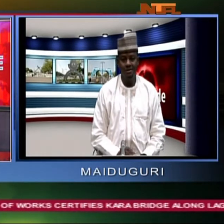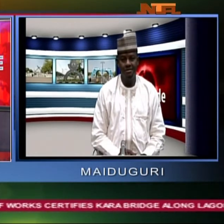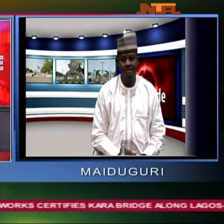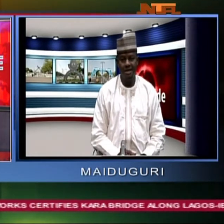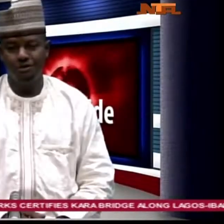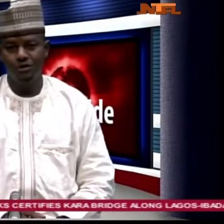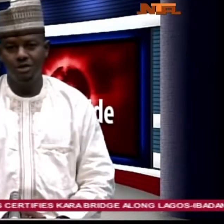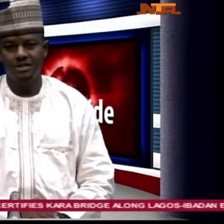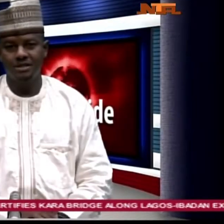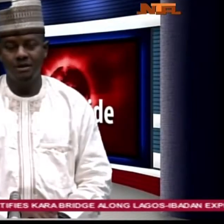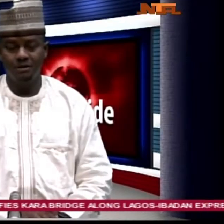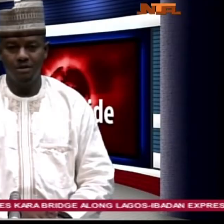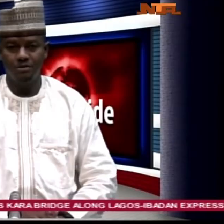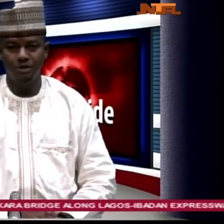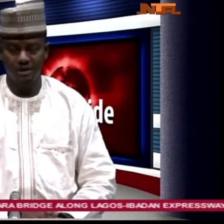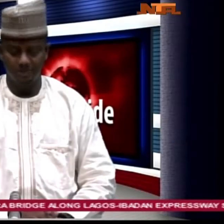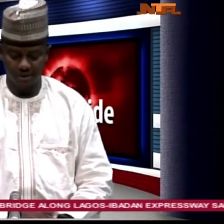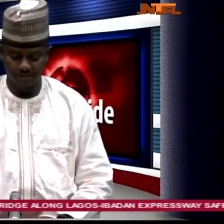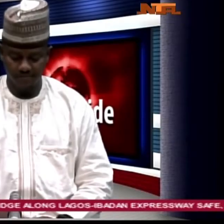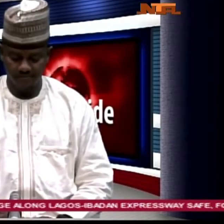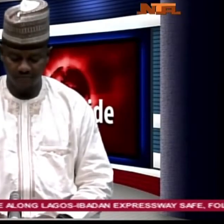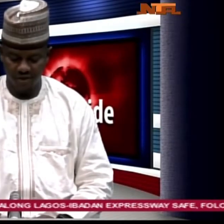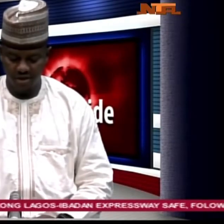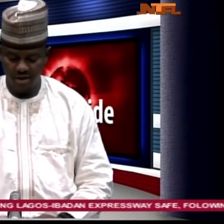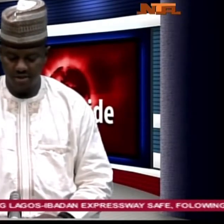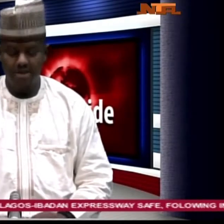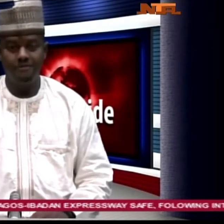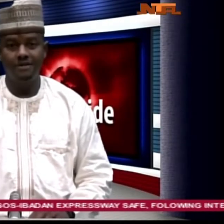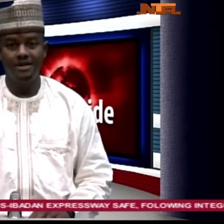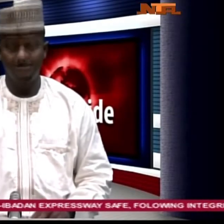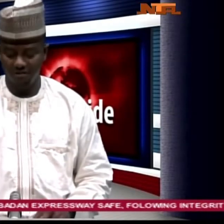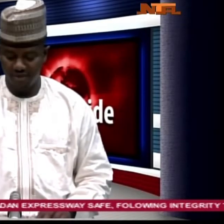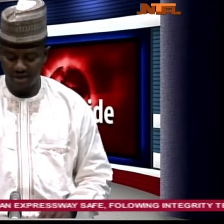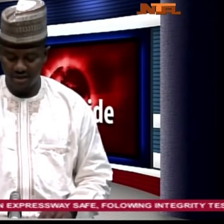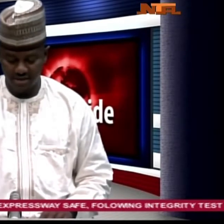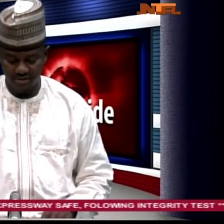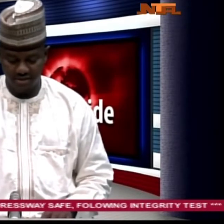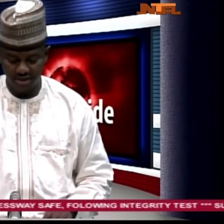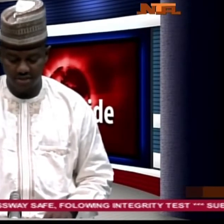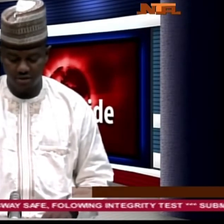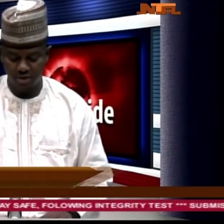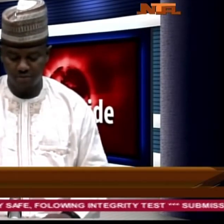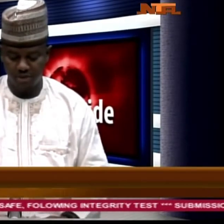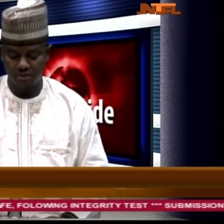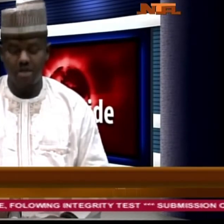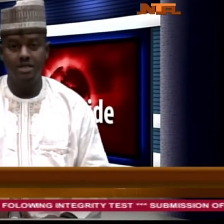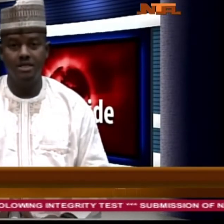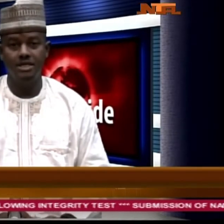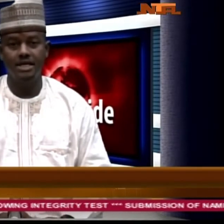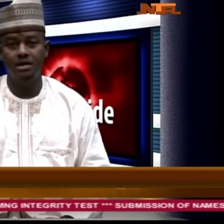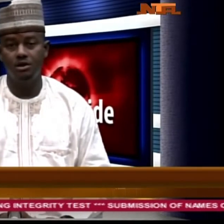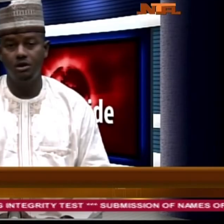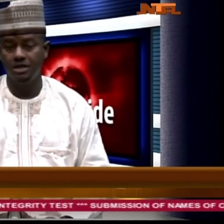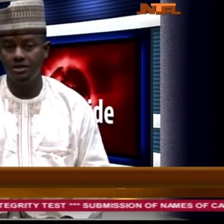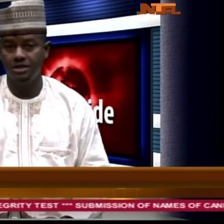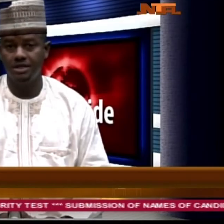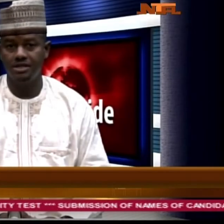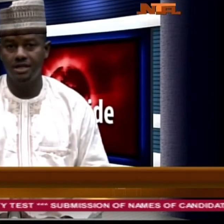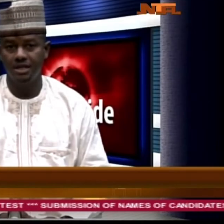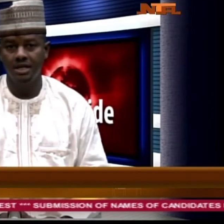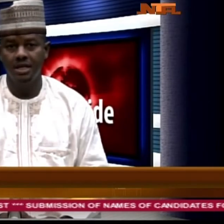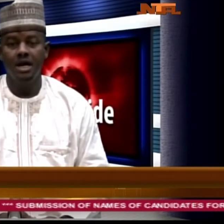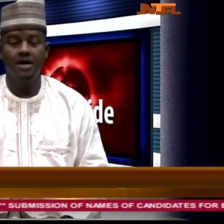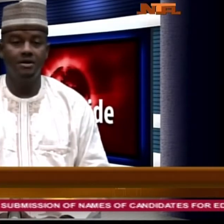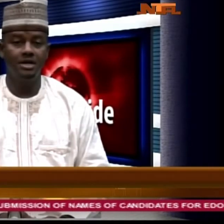Thank you, Ruth, and viewers, welcome to Maiduguri. The federal government has restated commitment to ending the decade-long